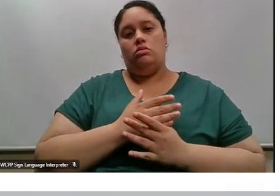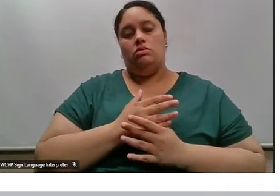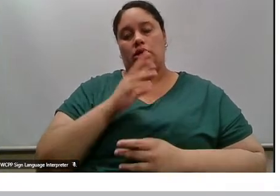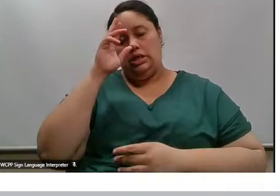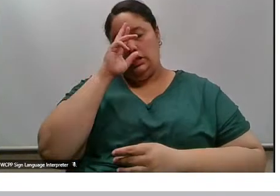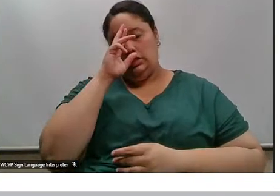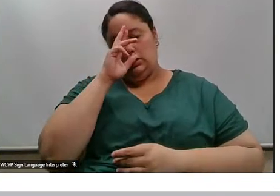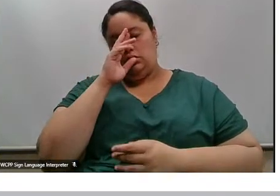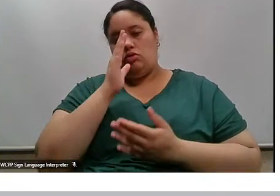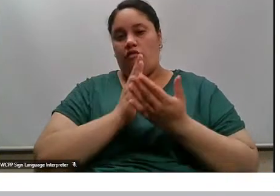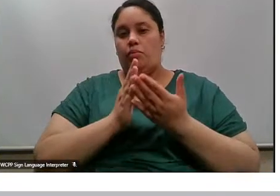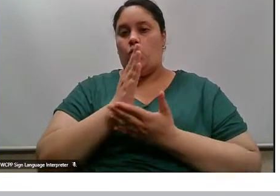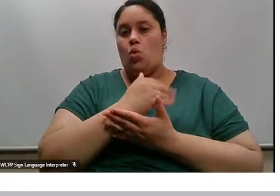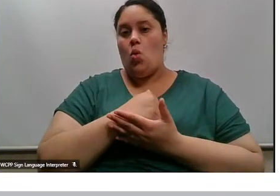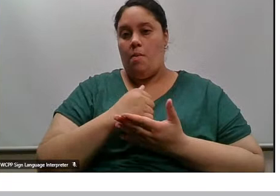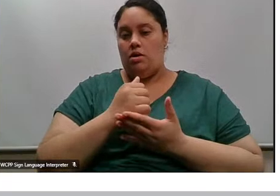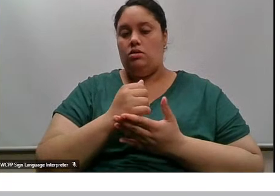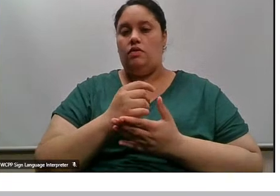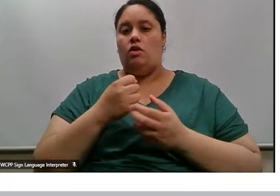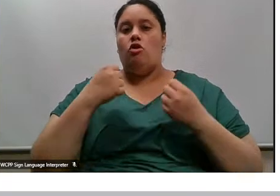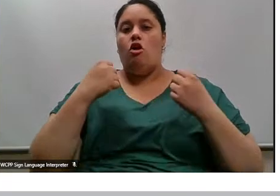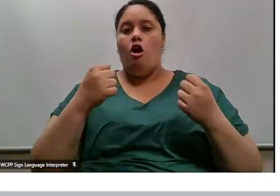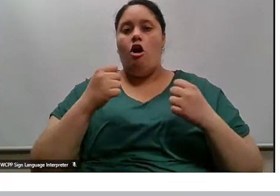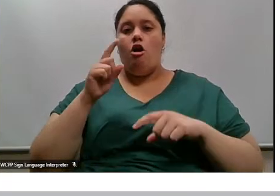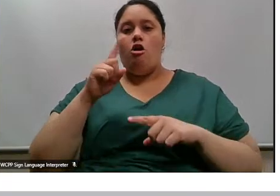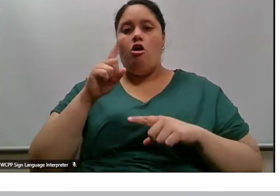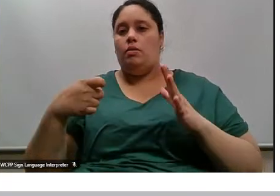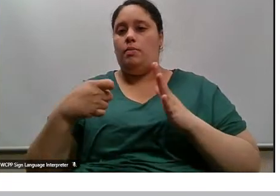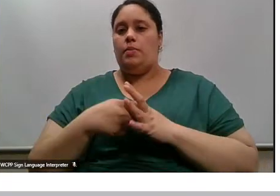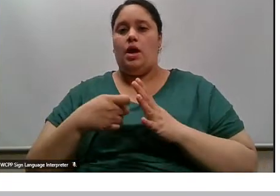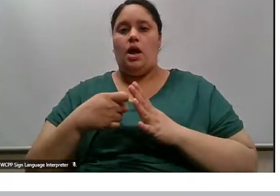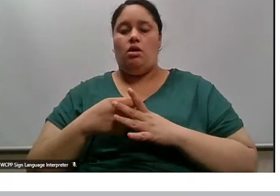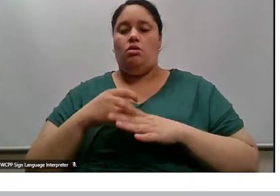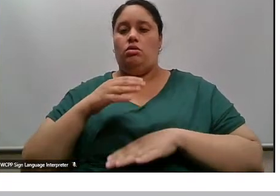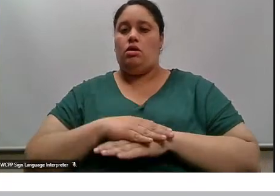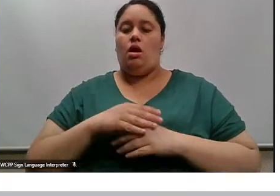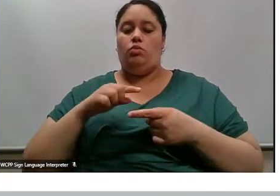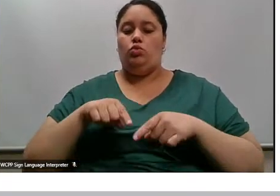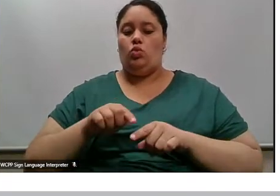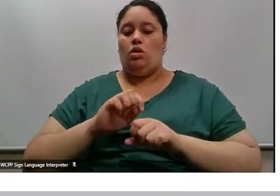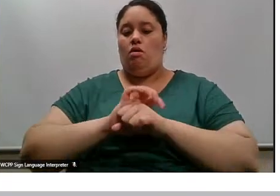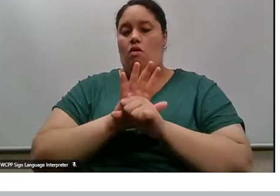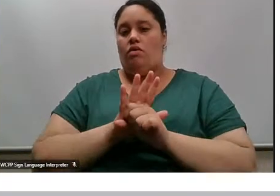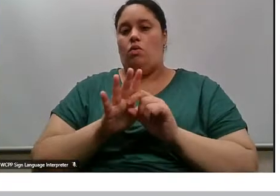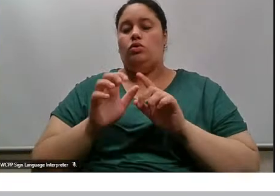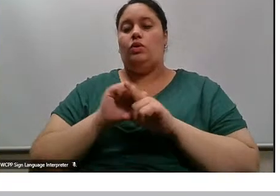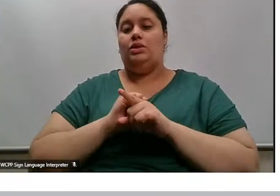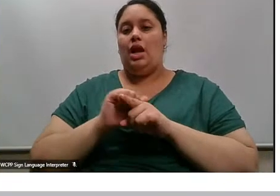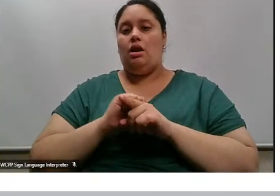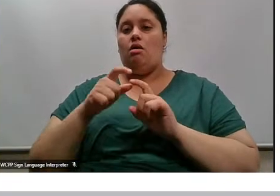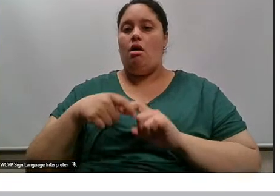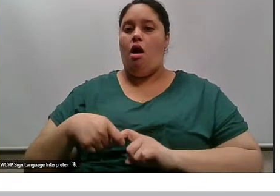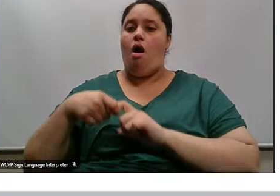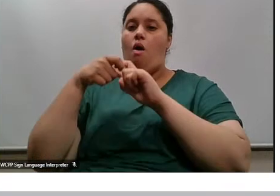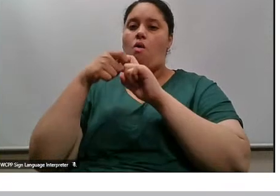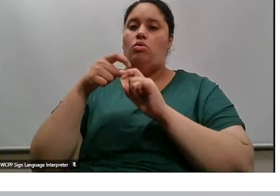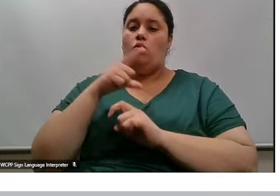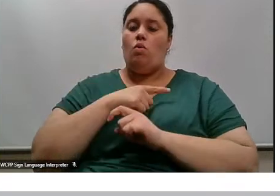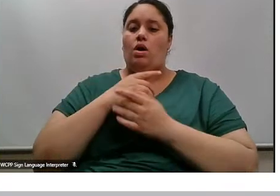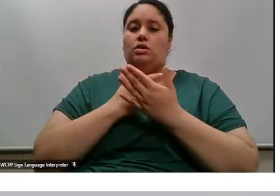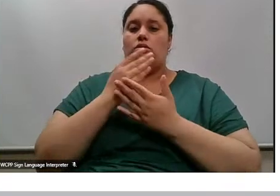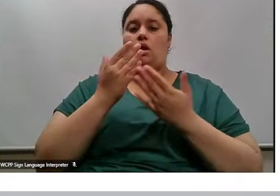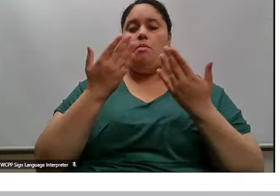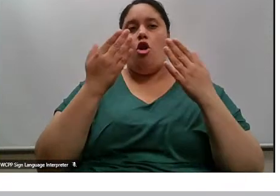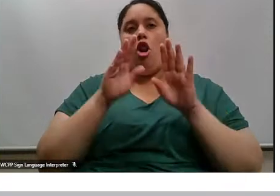reasons of procurement, that vehicles could not be procured timely, and also training had to be put on hold because during some stages